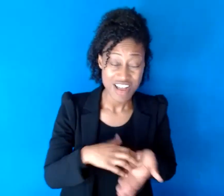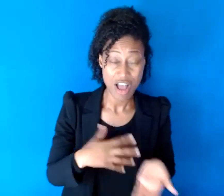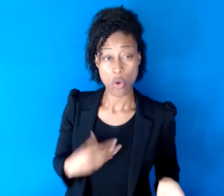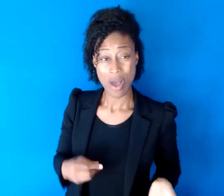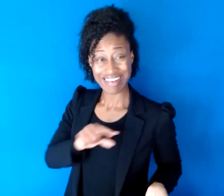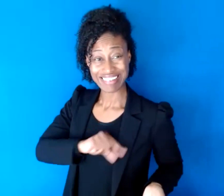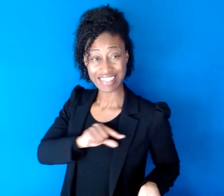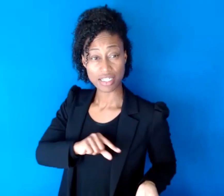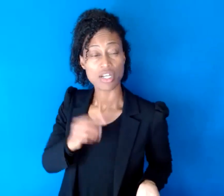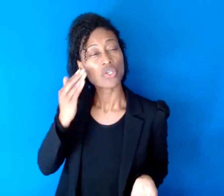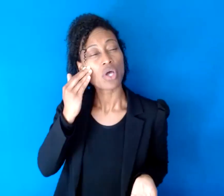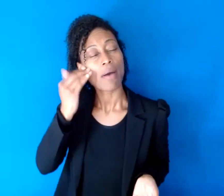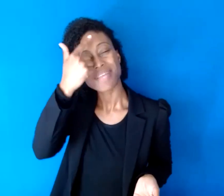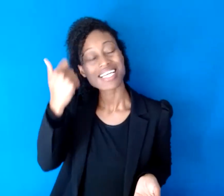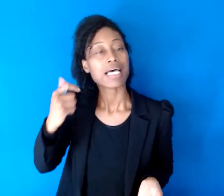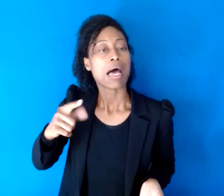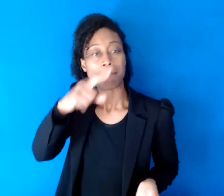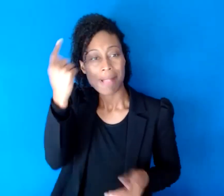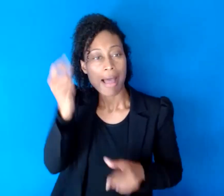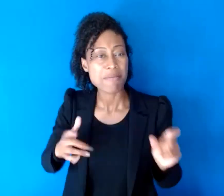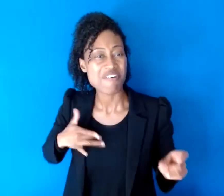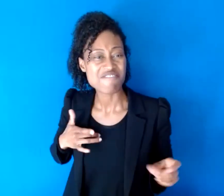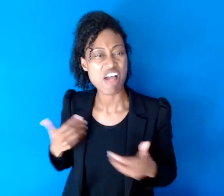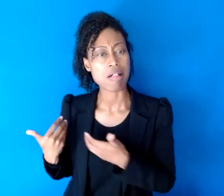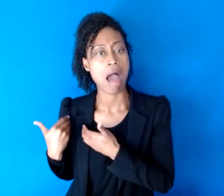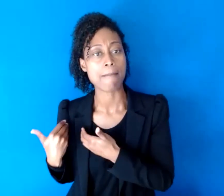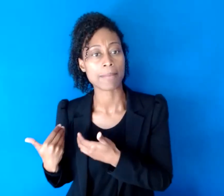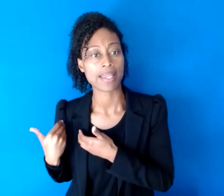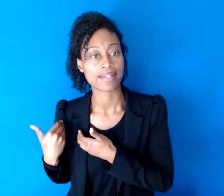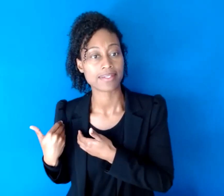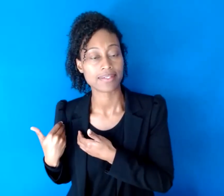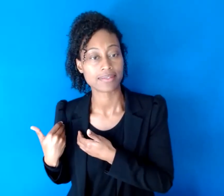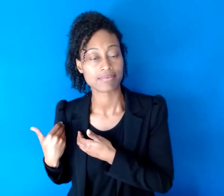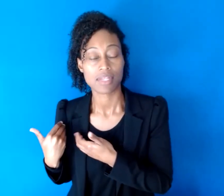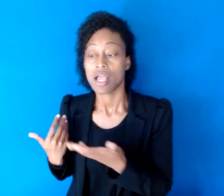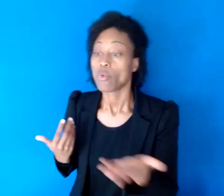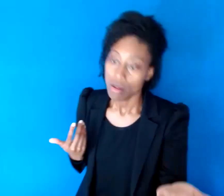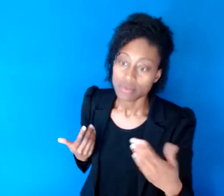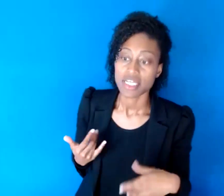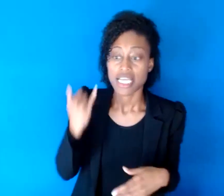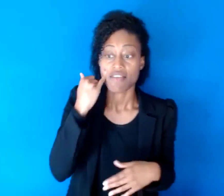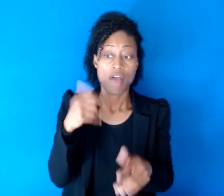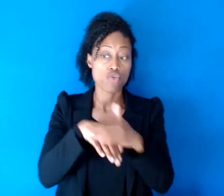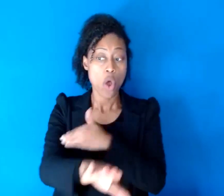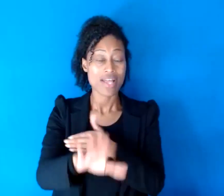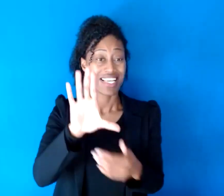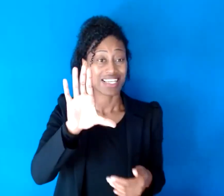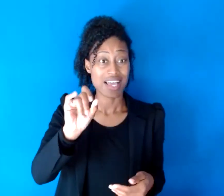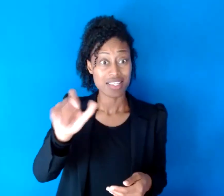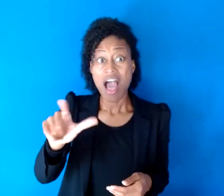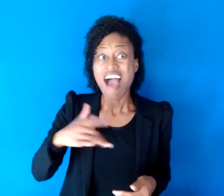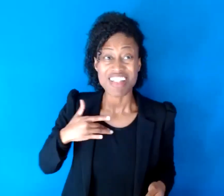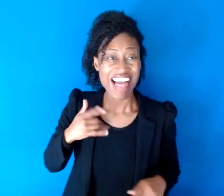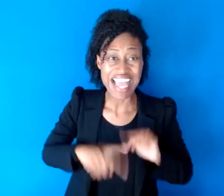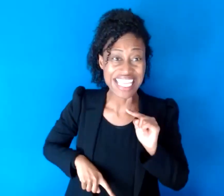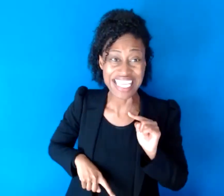blacks felt obligated, even now for myself, like going to a center, I feel like I cannot miss a day,